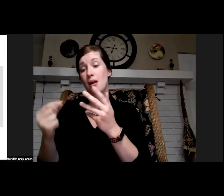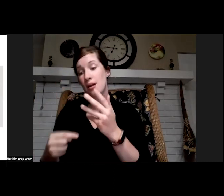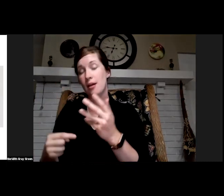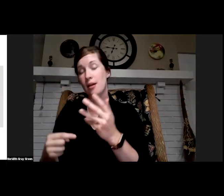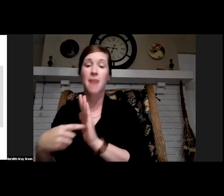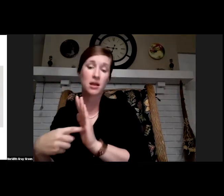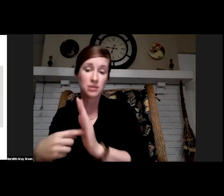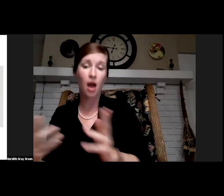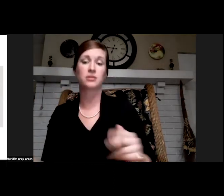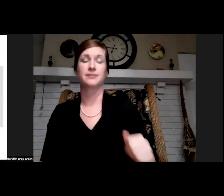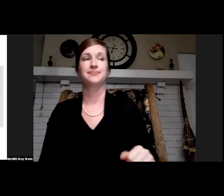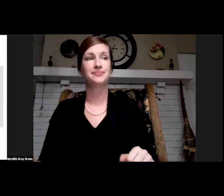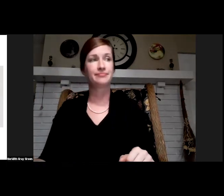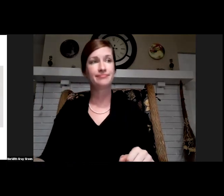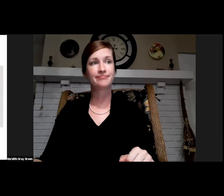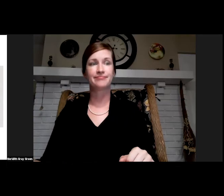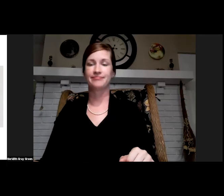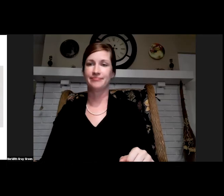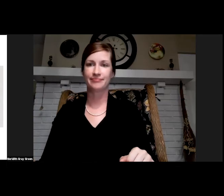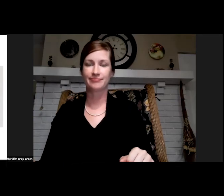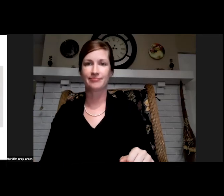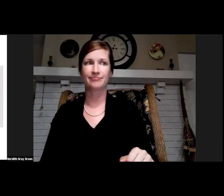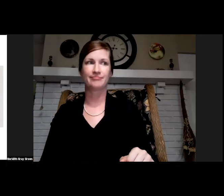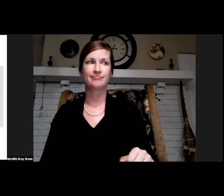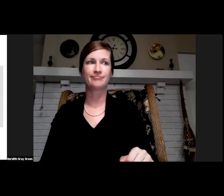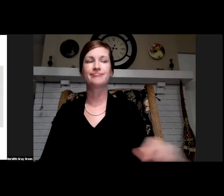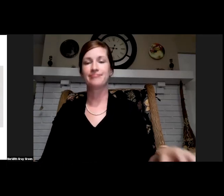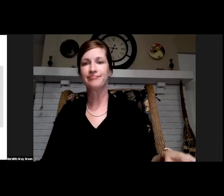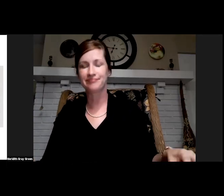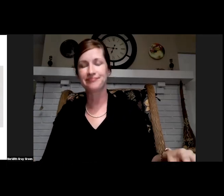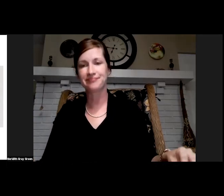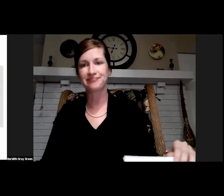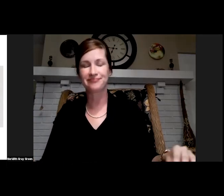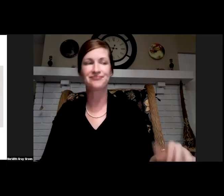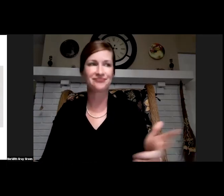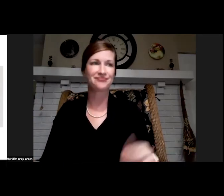So this says, we don't want Indians, just their names, mascots.